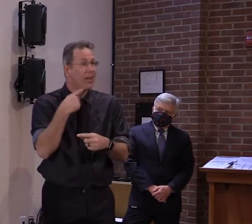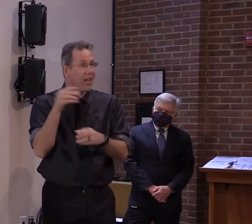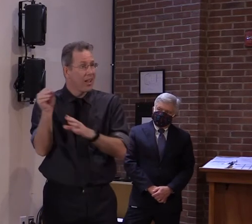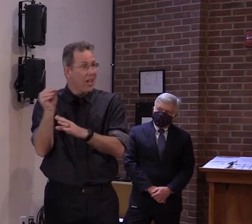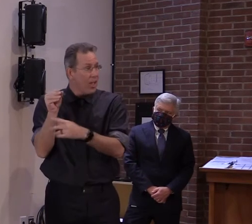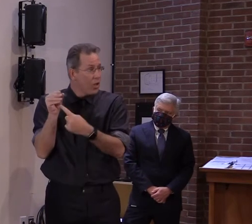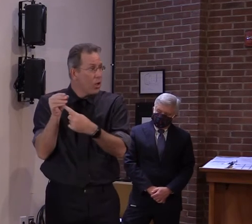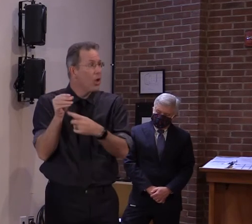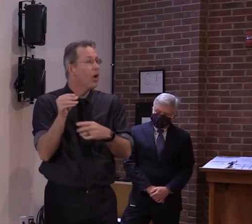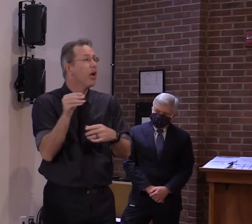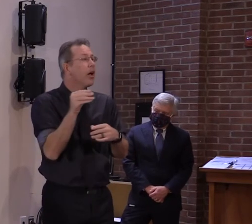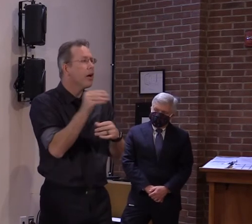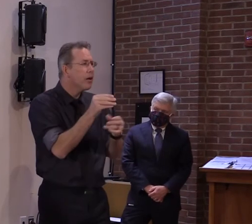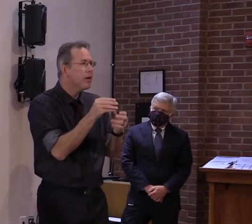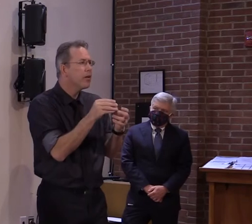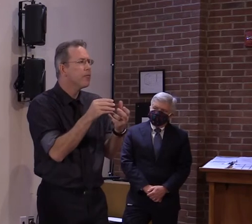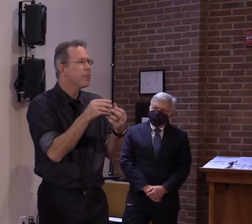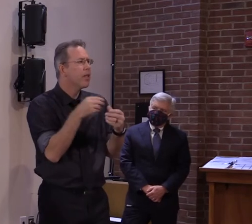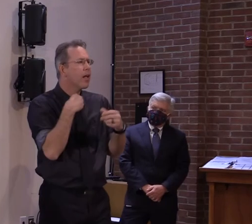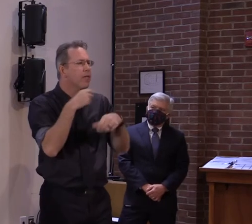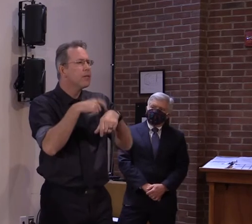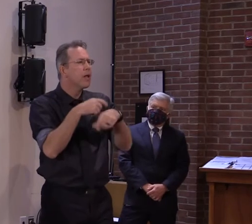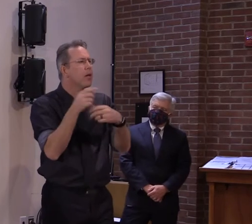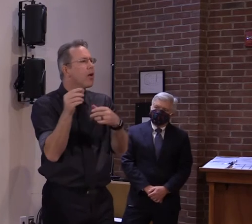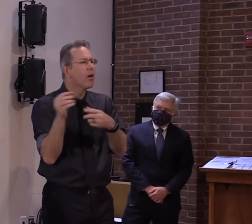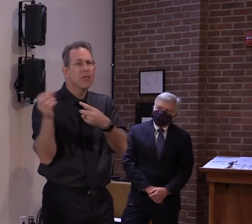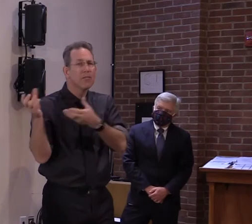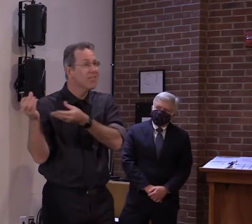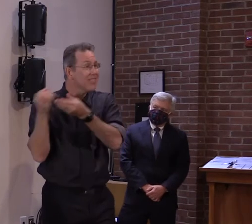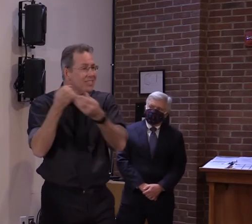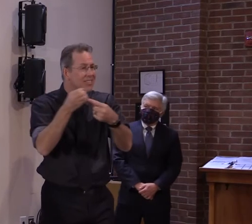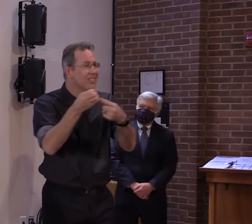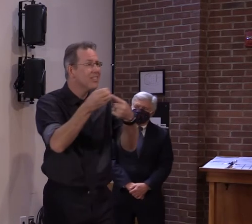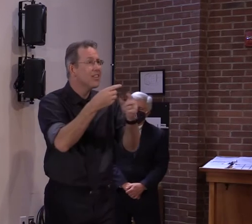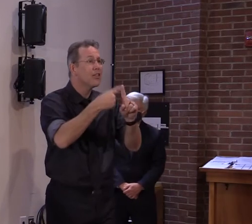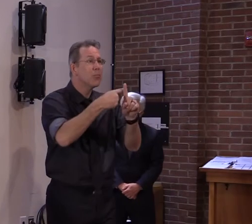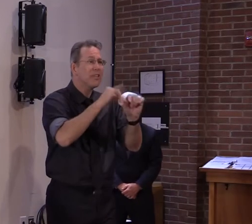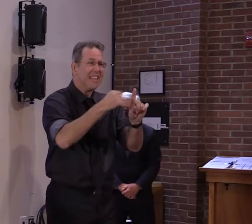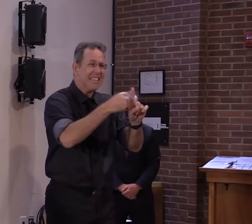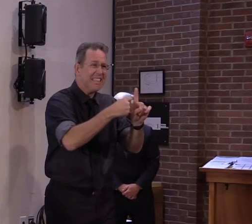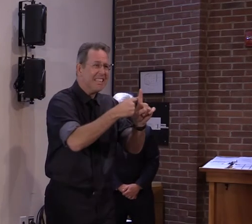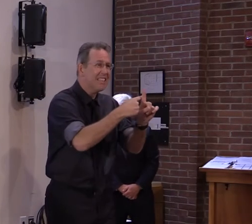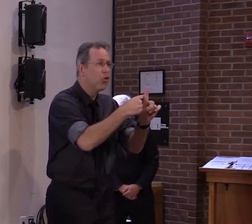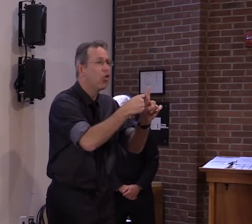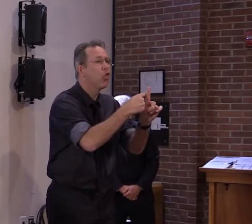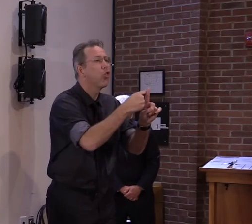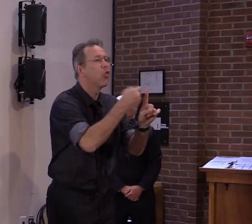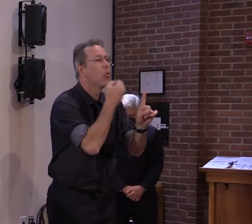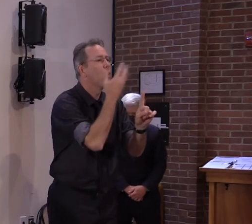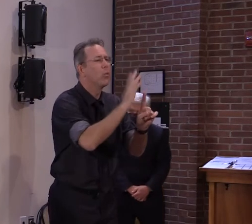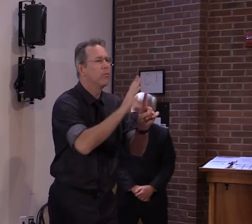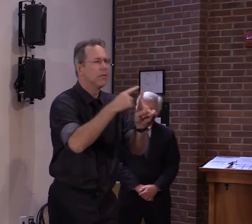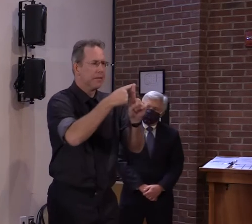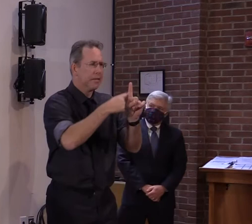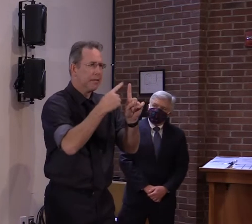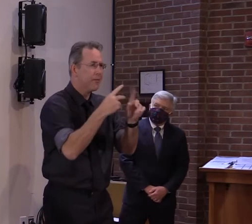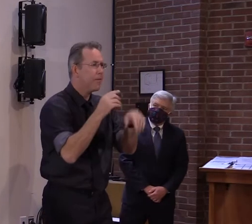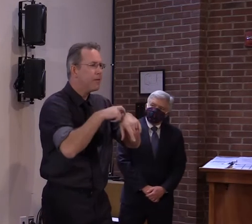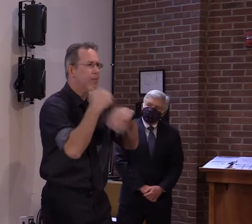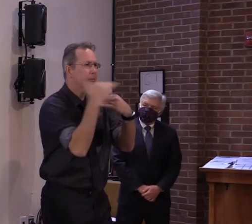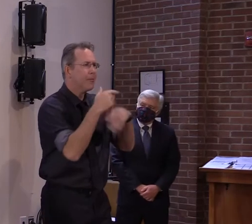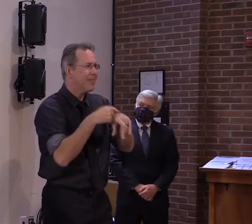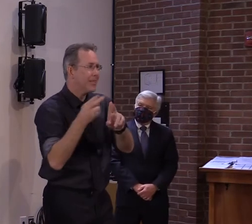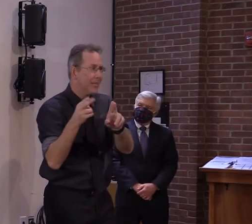transported elsewhere and use more modest means like dry ice and not be as concerned about